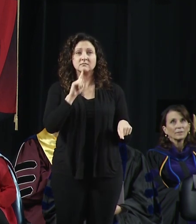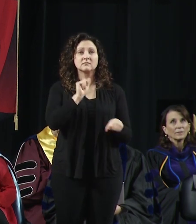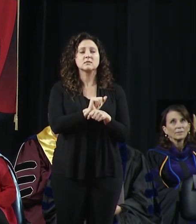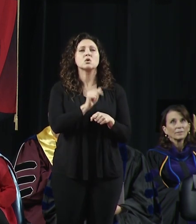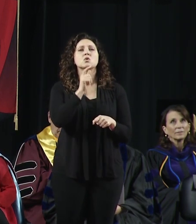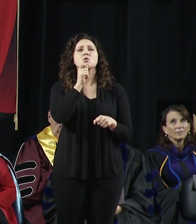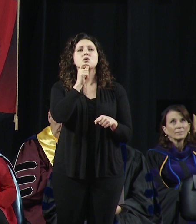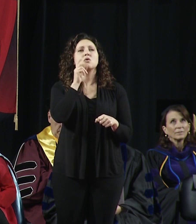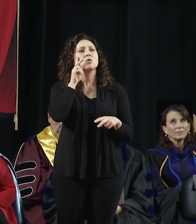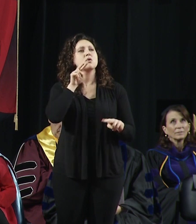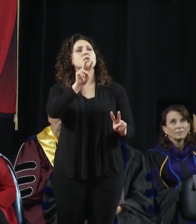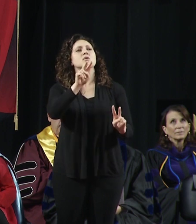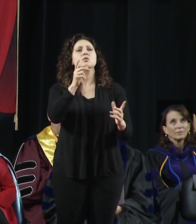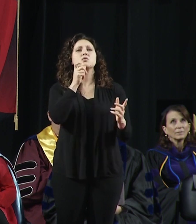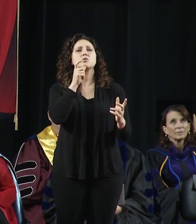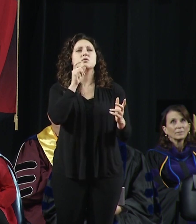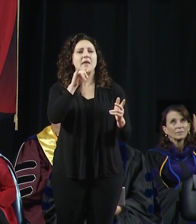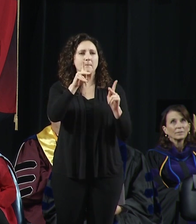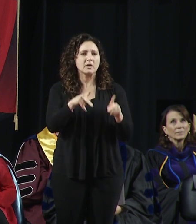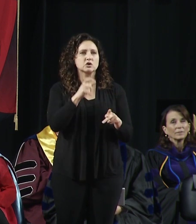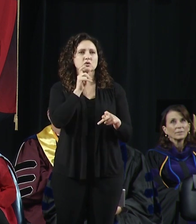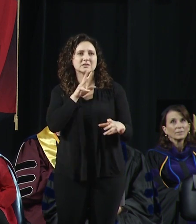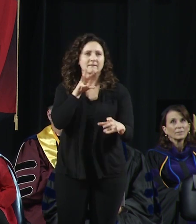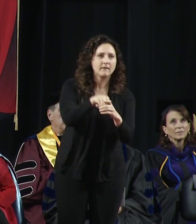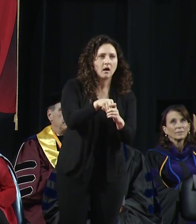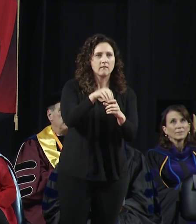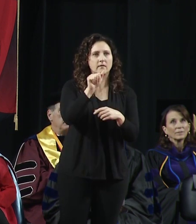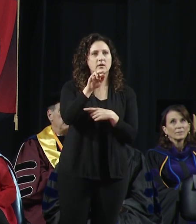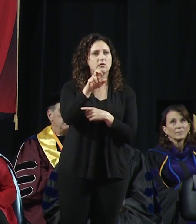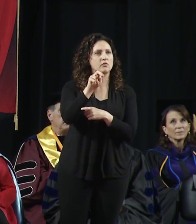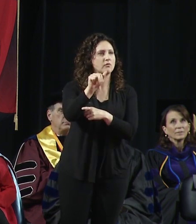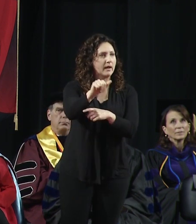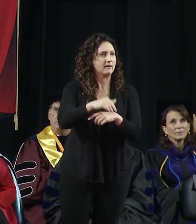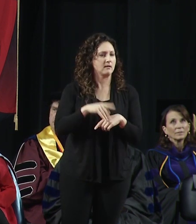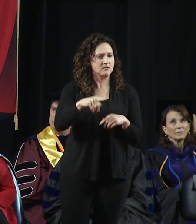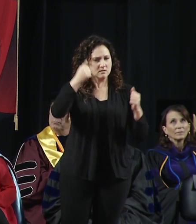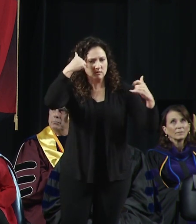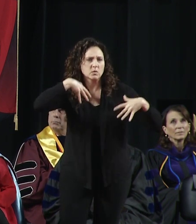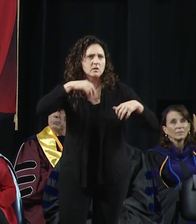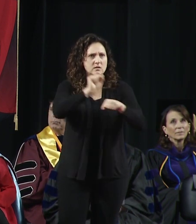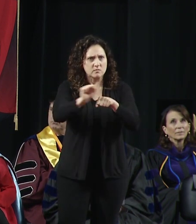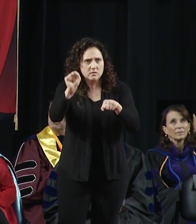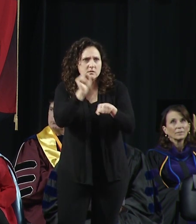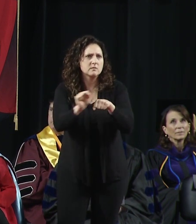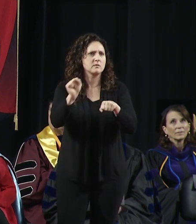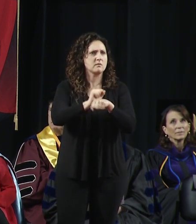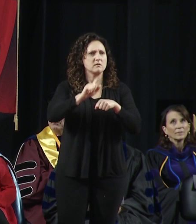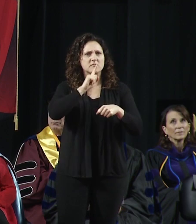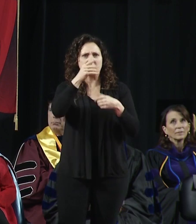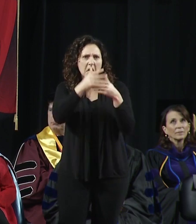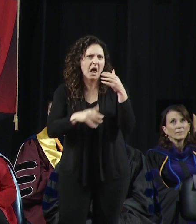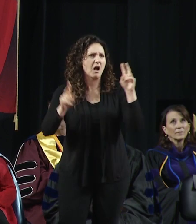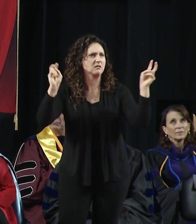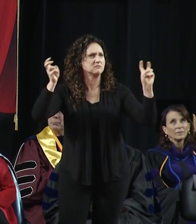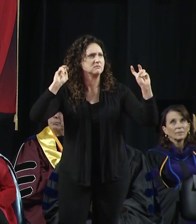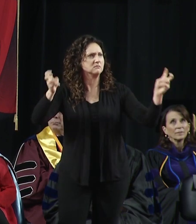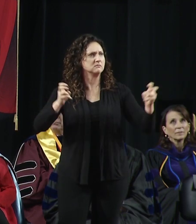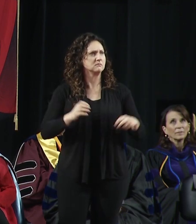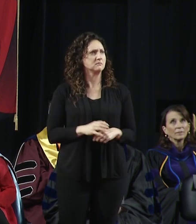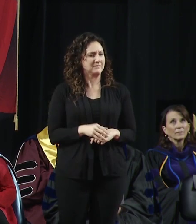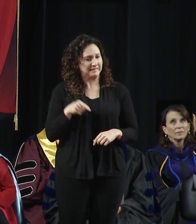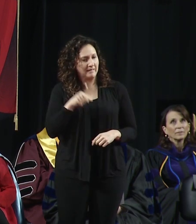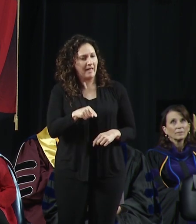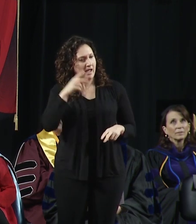arena, whose face is marred by dust and sweat and blood, who